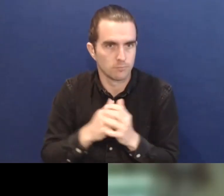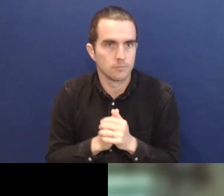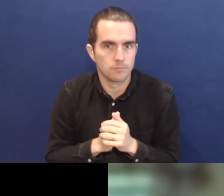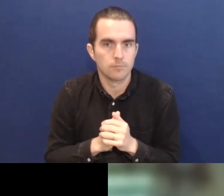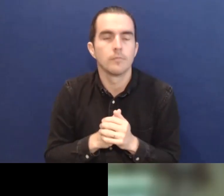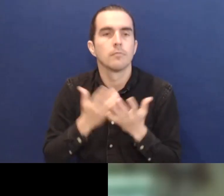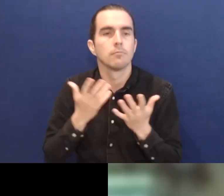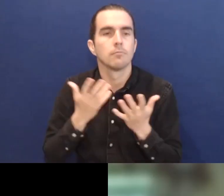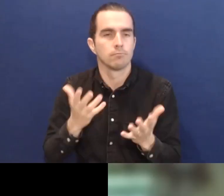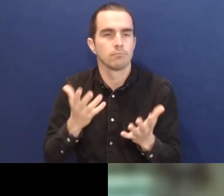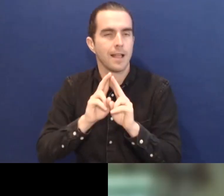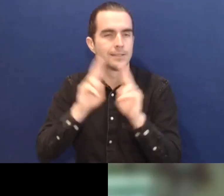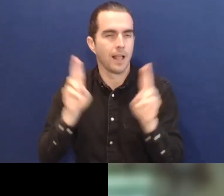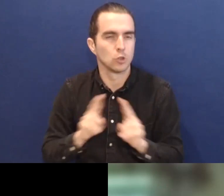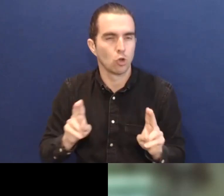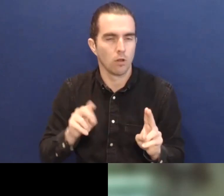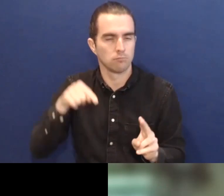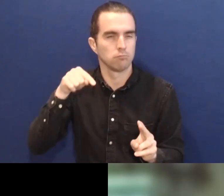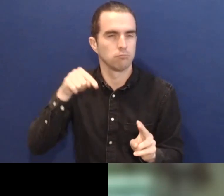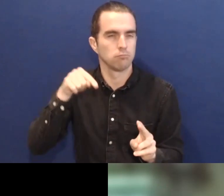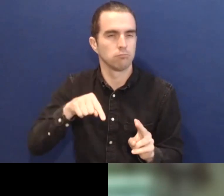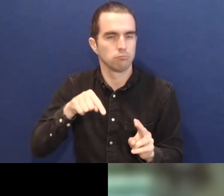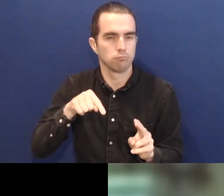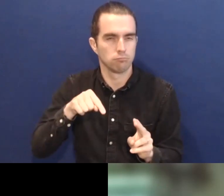If I could please ask, just realized that